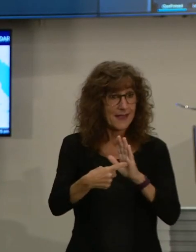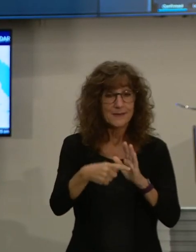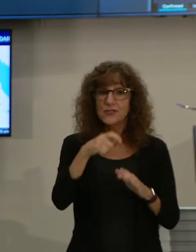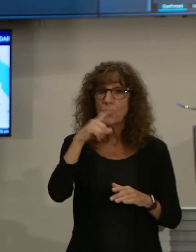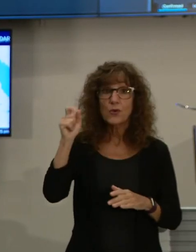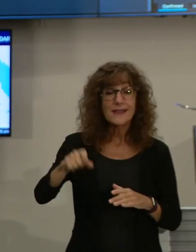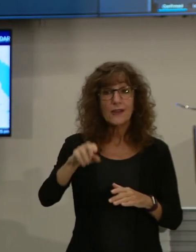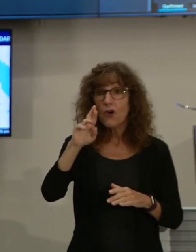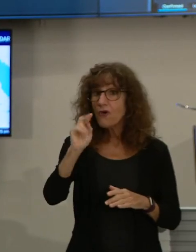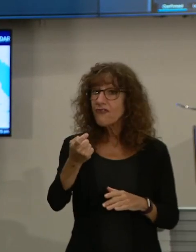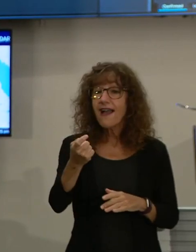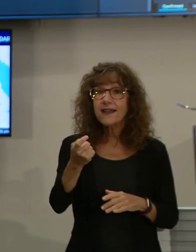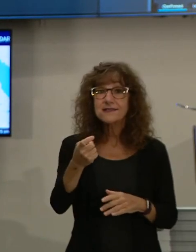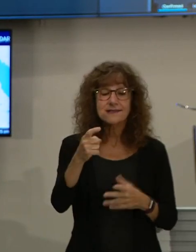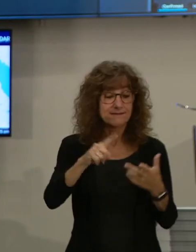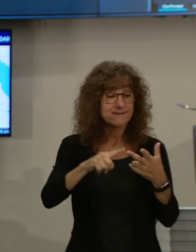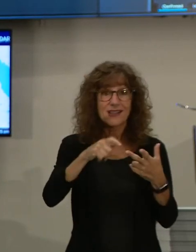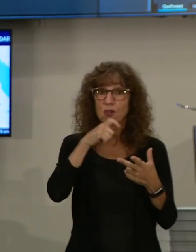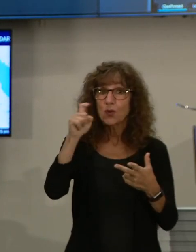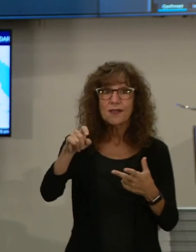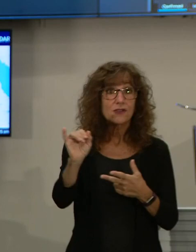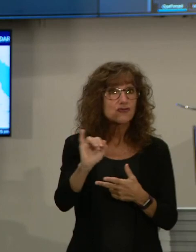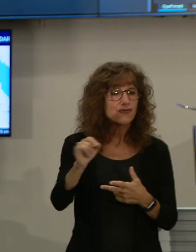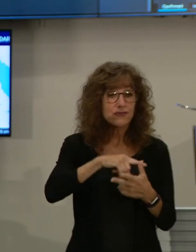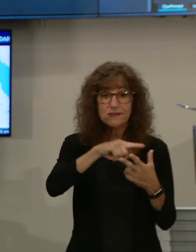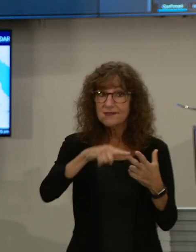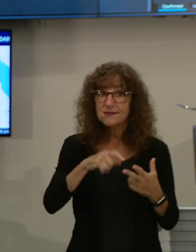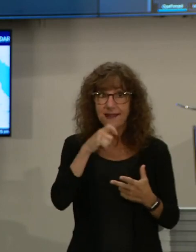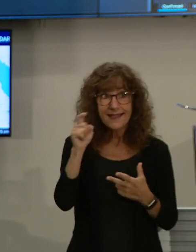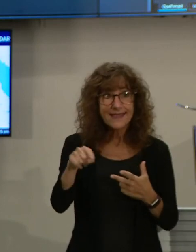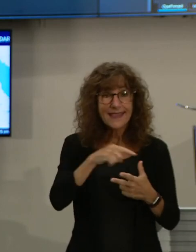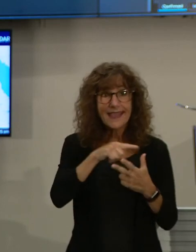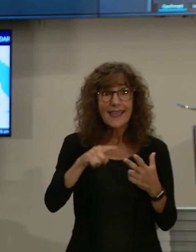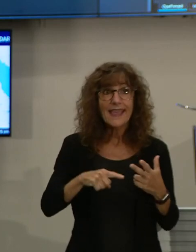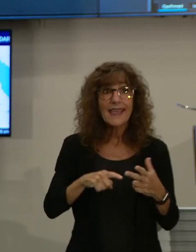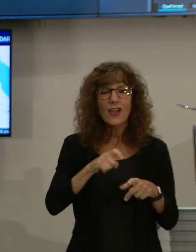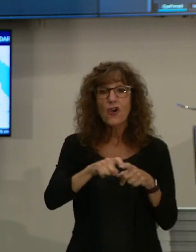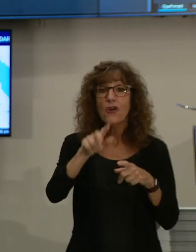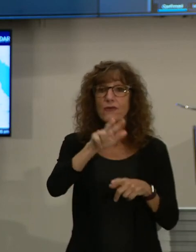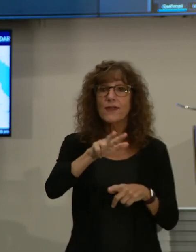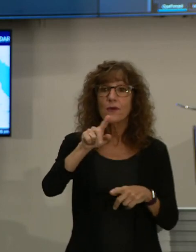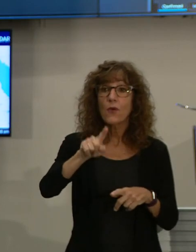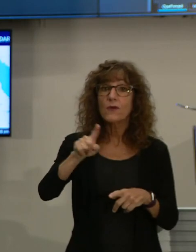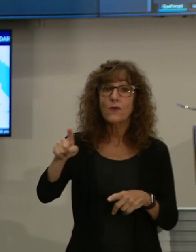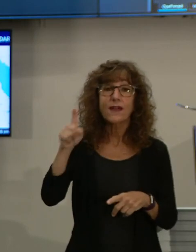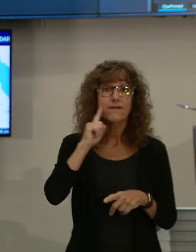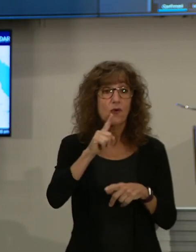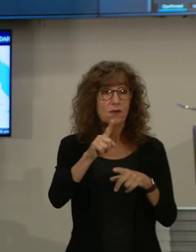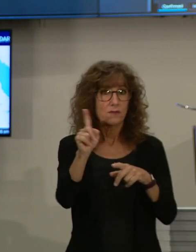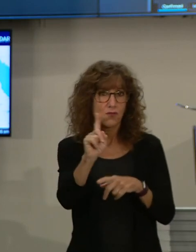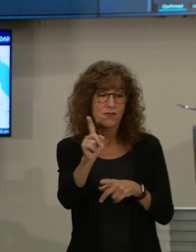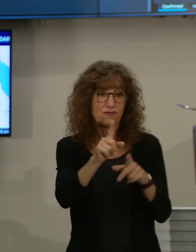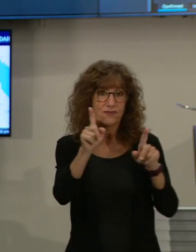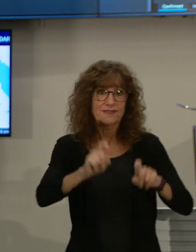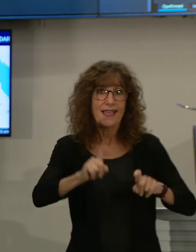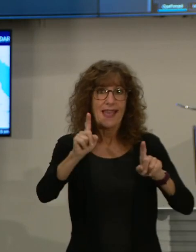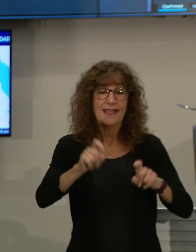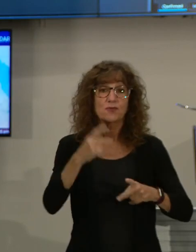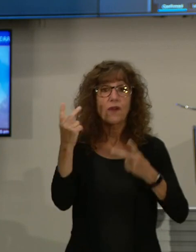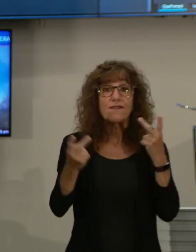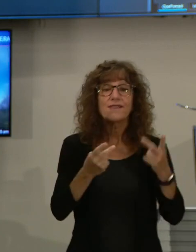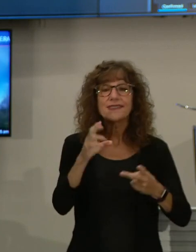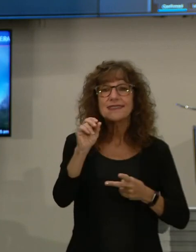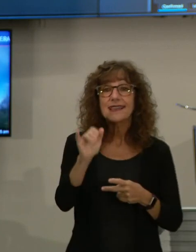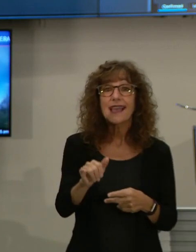need a prescription, and you don't need insurance. Call 311 for testing location information or visit the